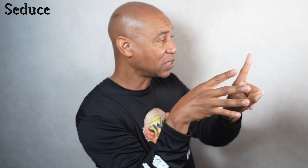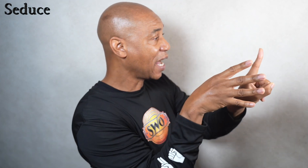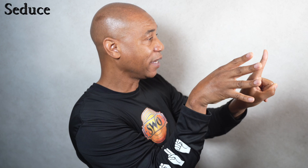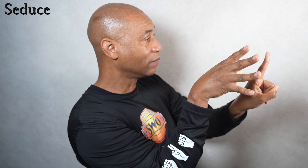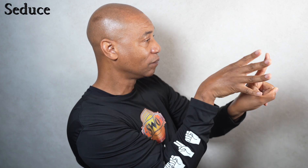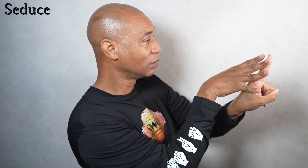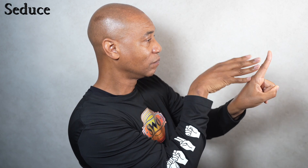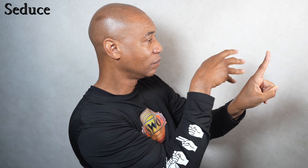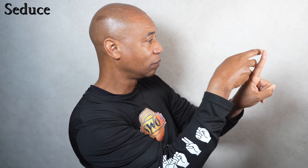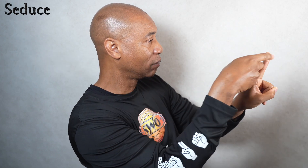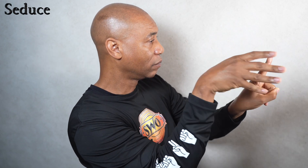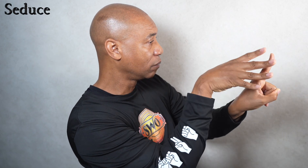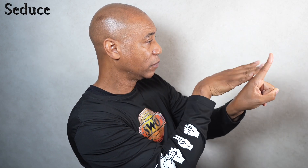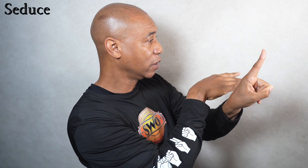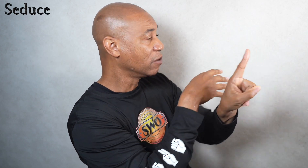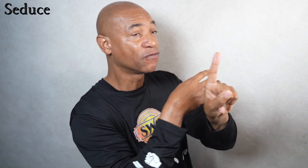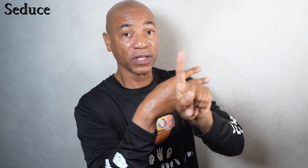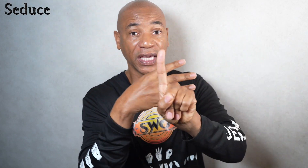side, front again.